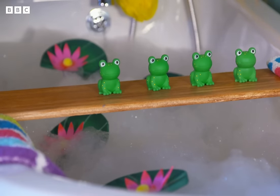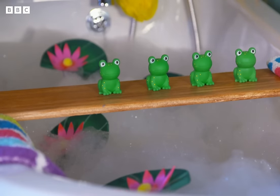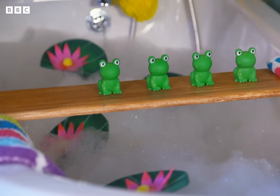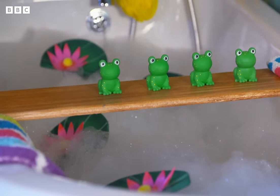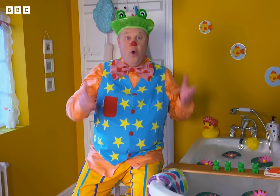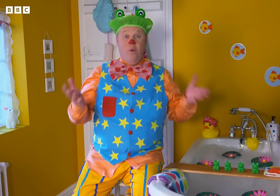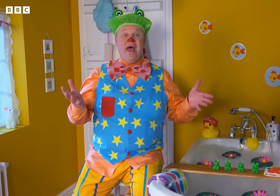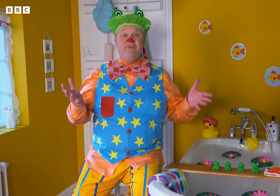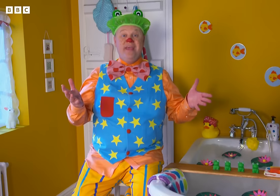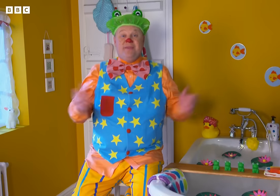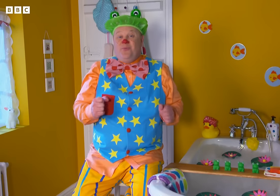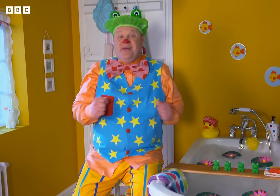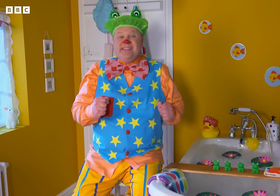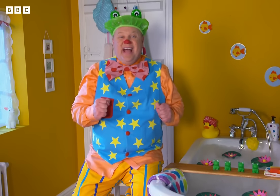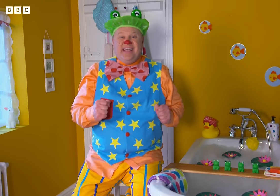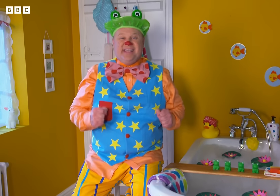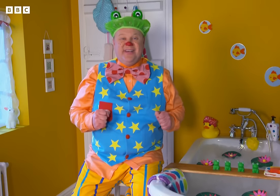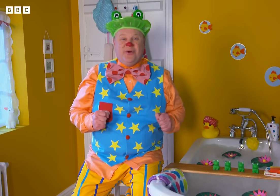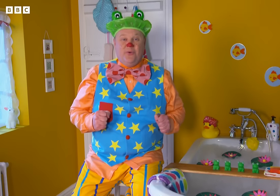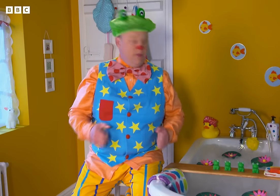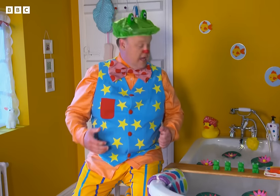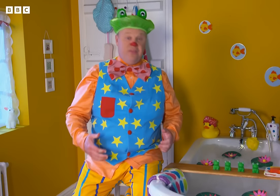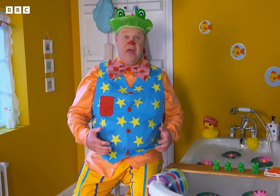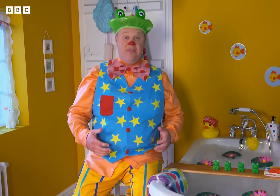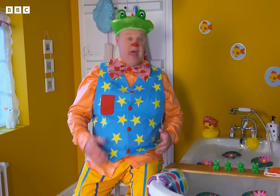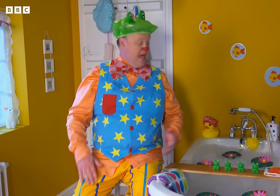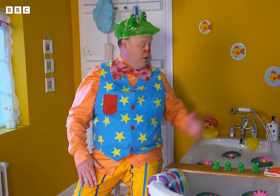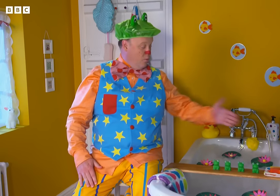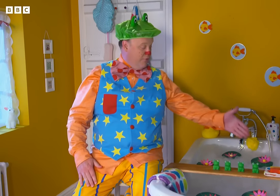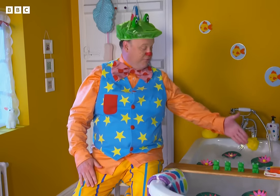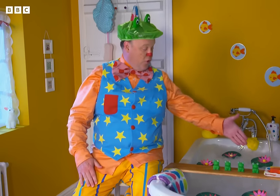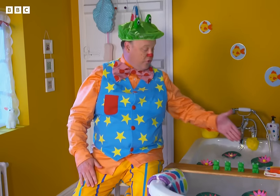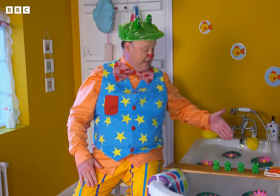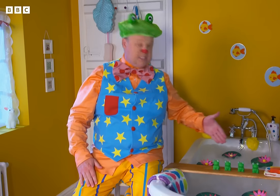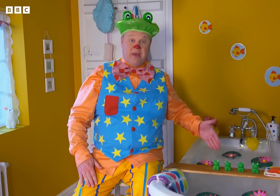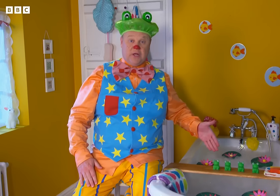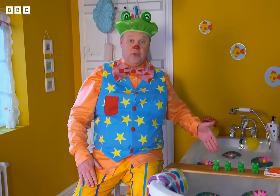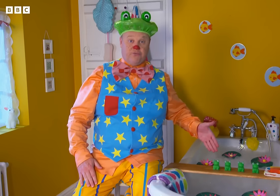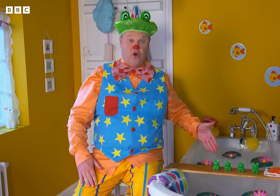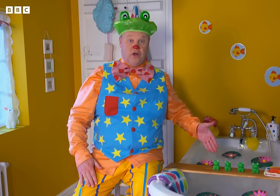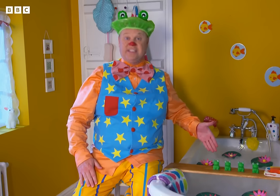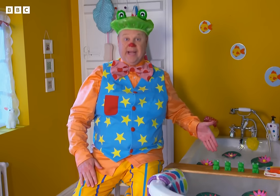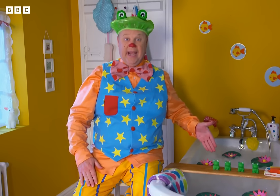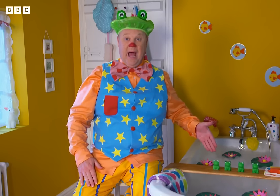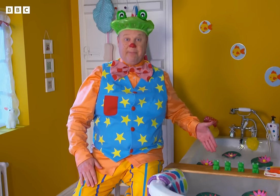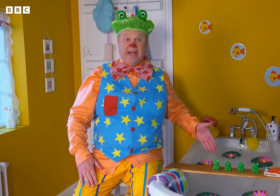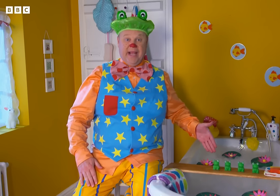pool, where it was nice and cool. Then there were four green speckled frogs. Glub,